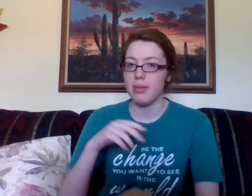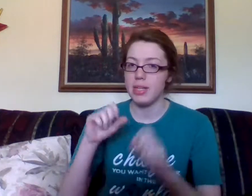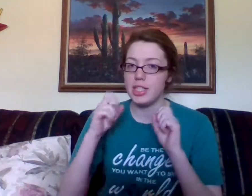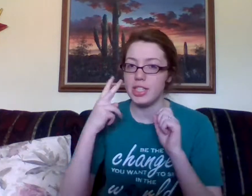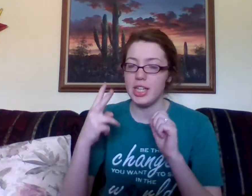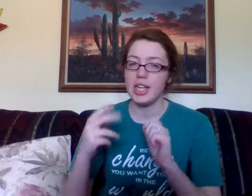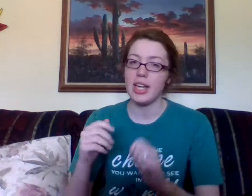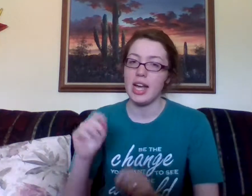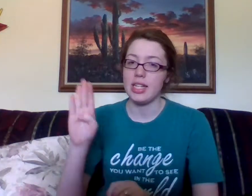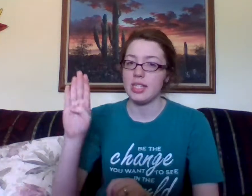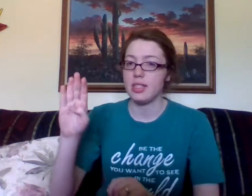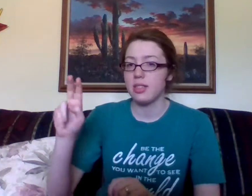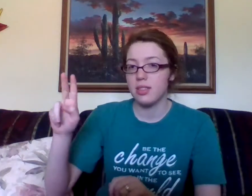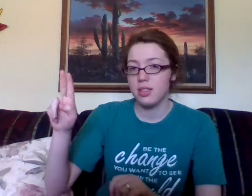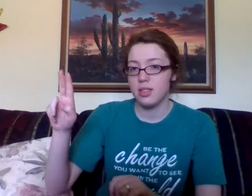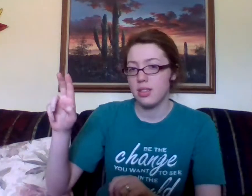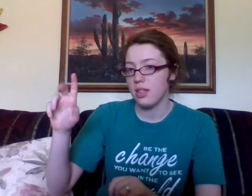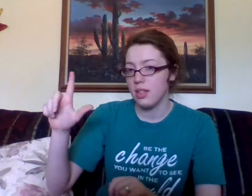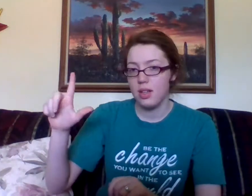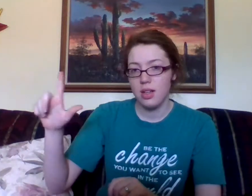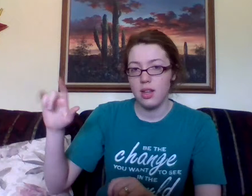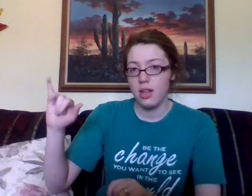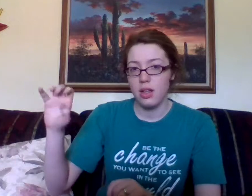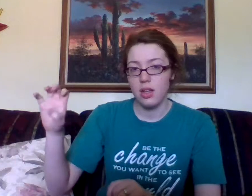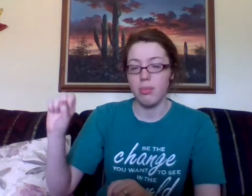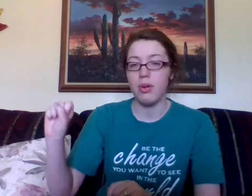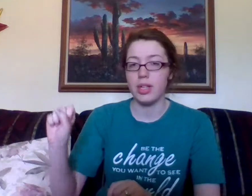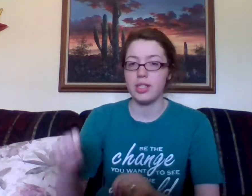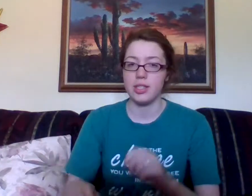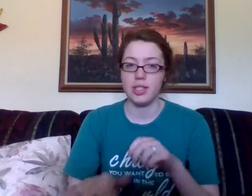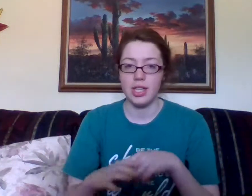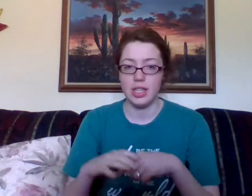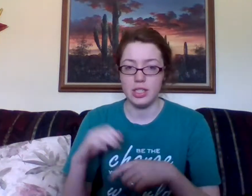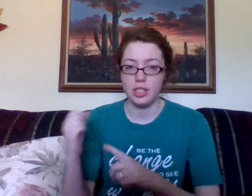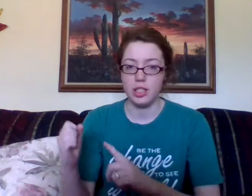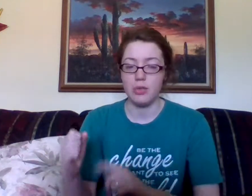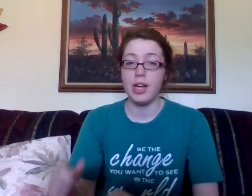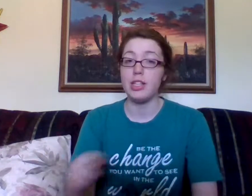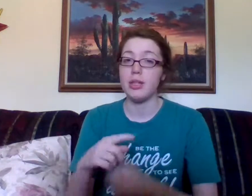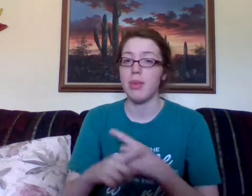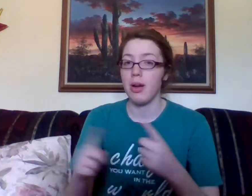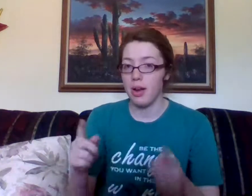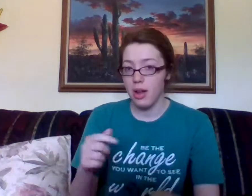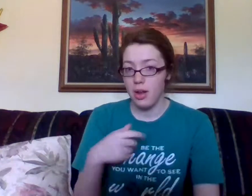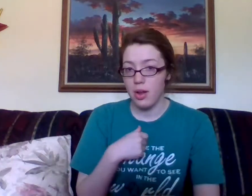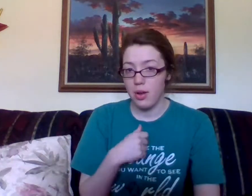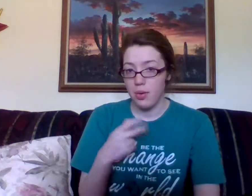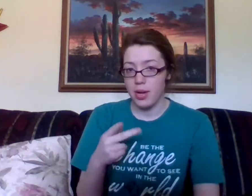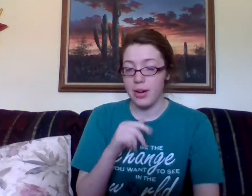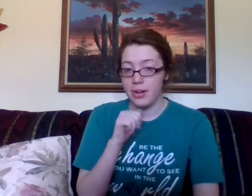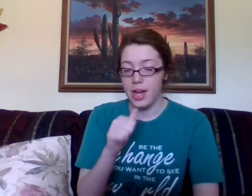be seen as the bullies in this situation, but we are